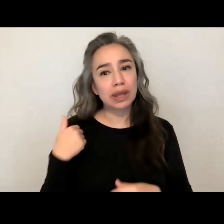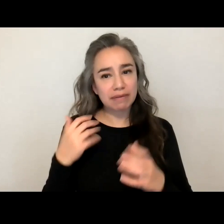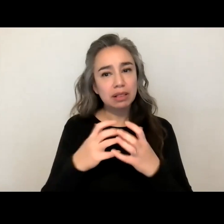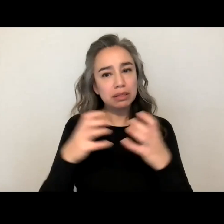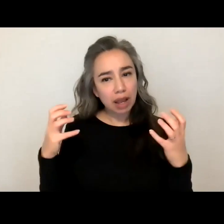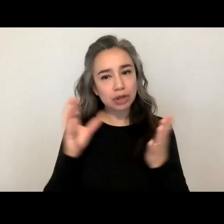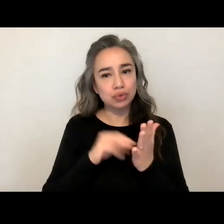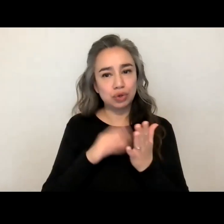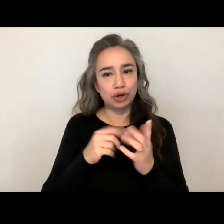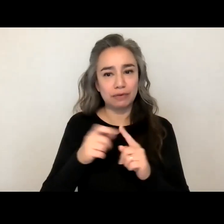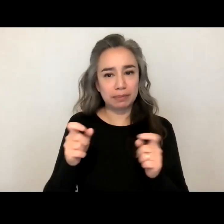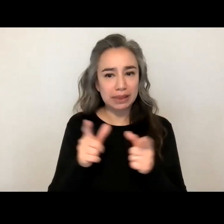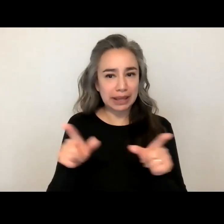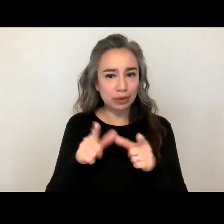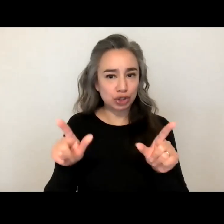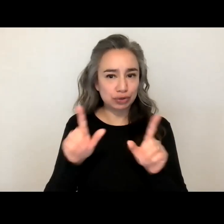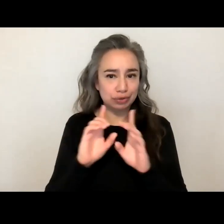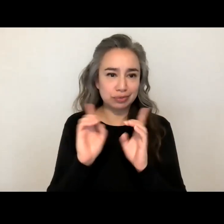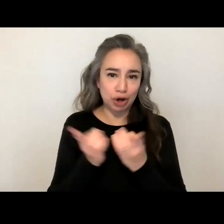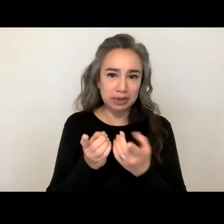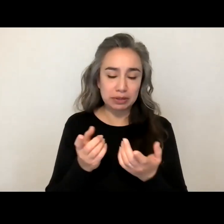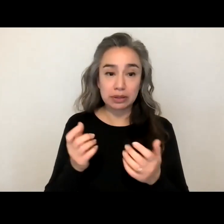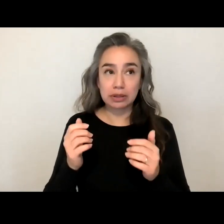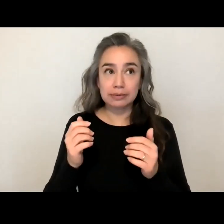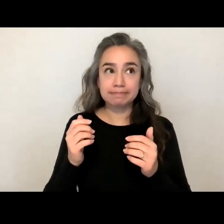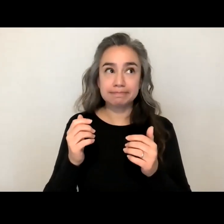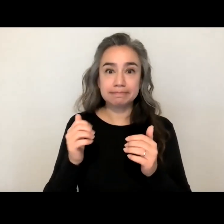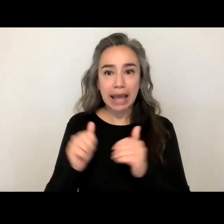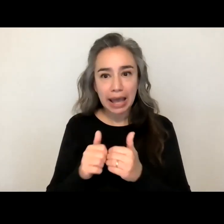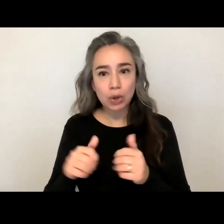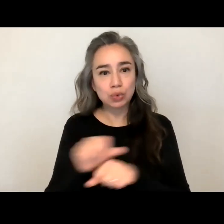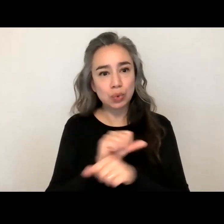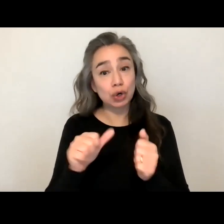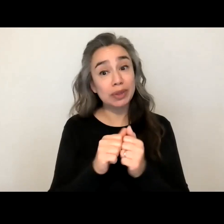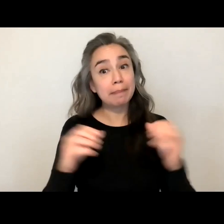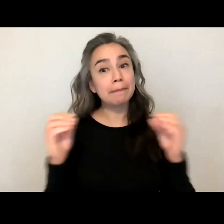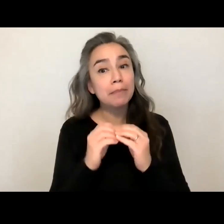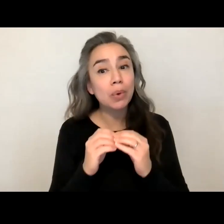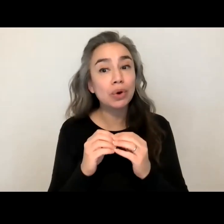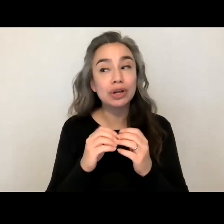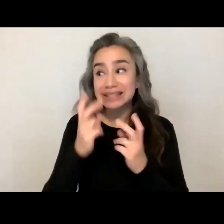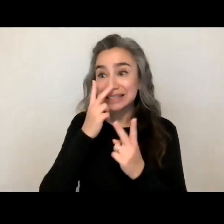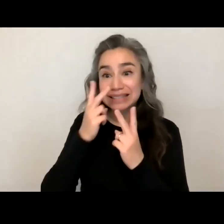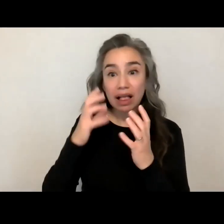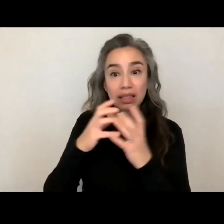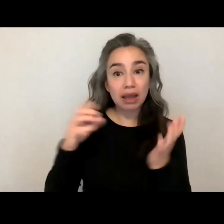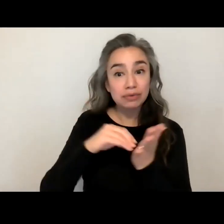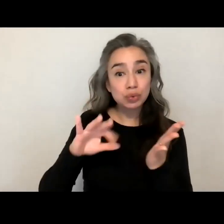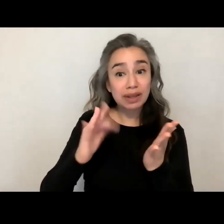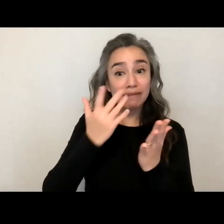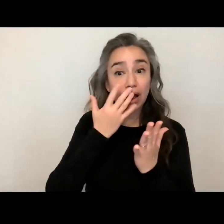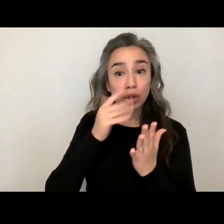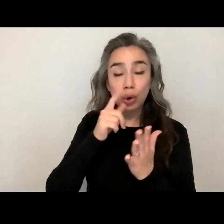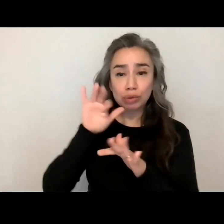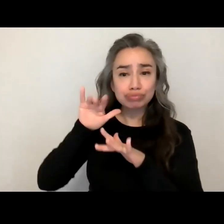about how to work with the larger numbers of students of color that are coming to those departments generally, and what has worked